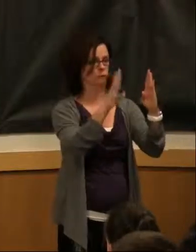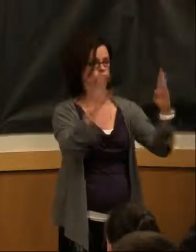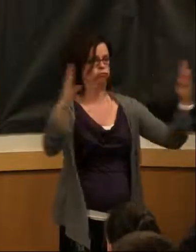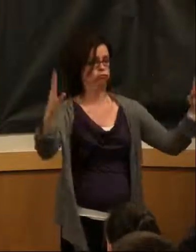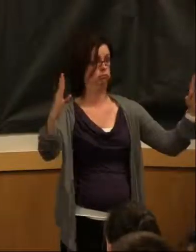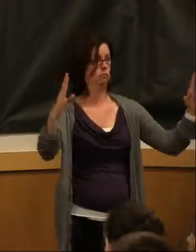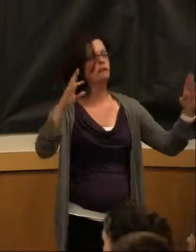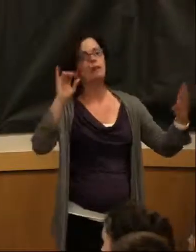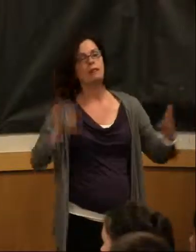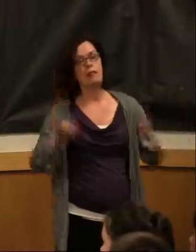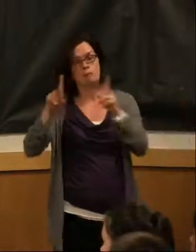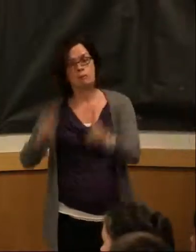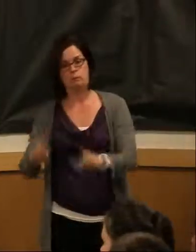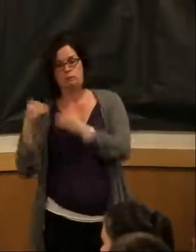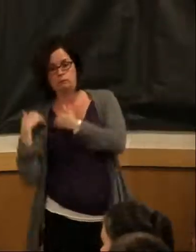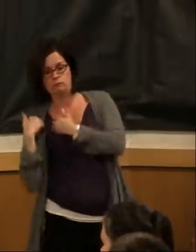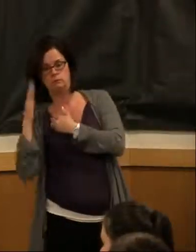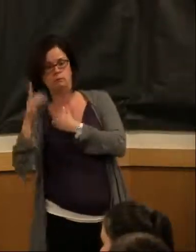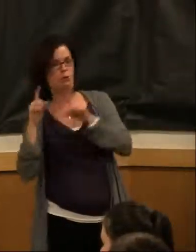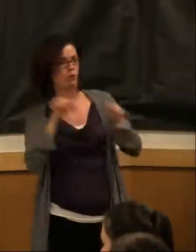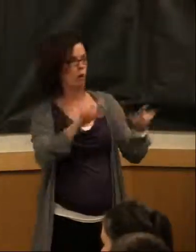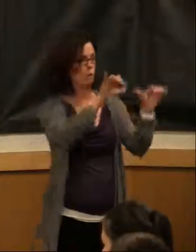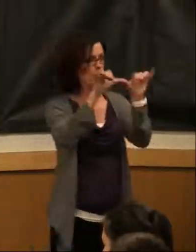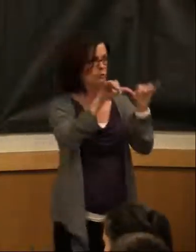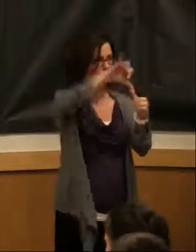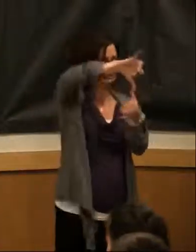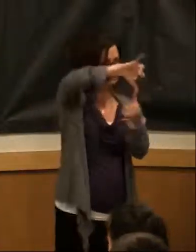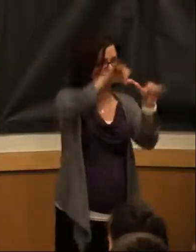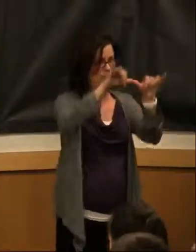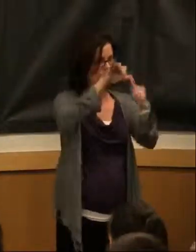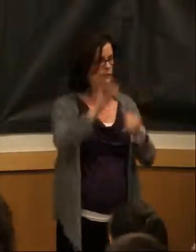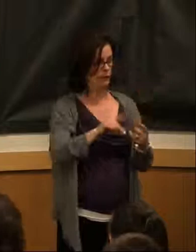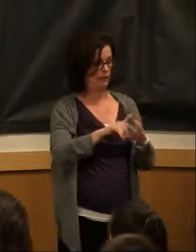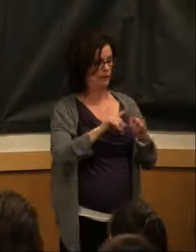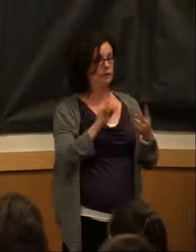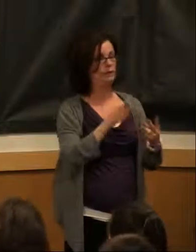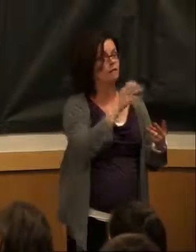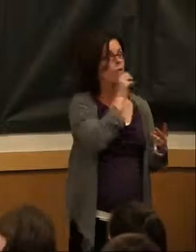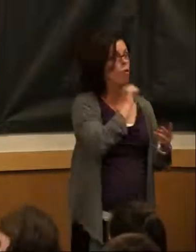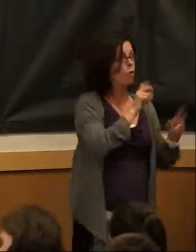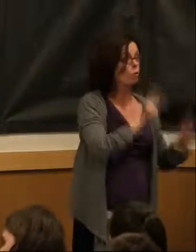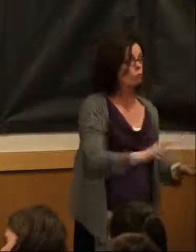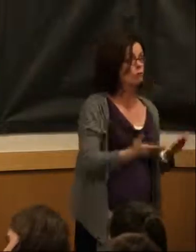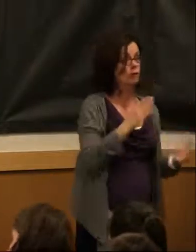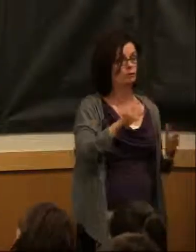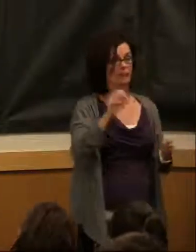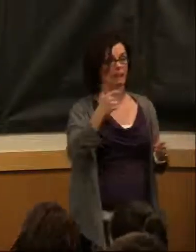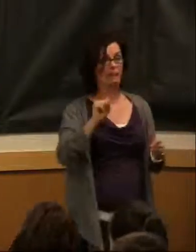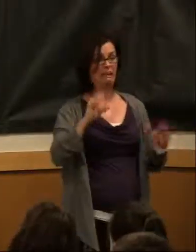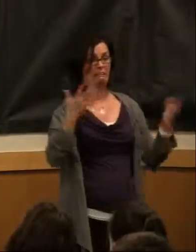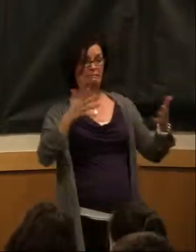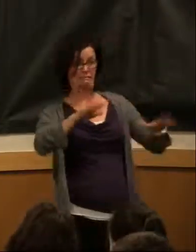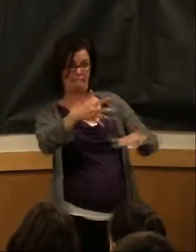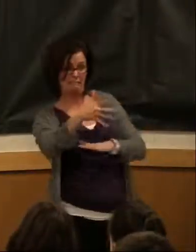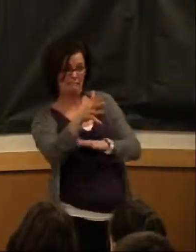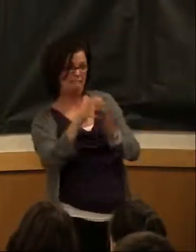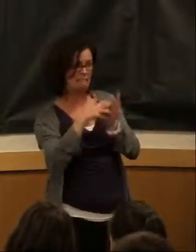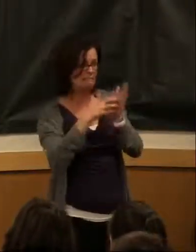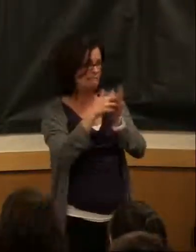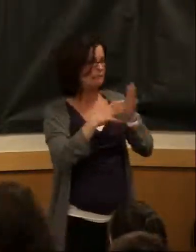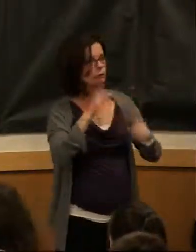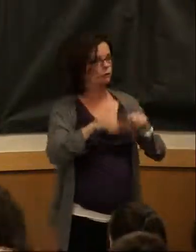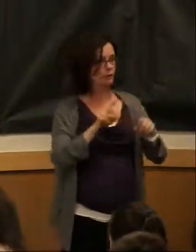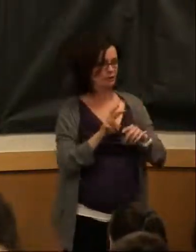take measurements for the doors. You may be elderly or have little use of your legs and can no longer step into a